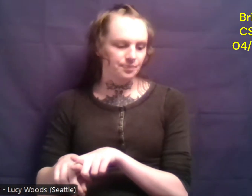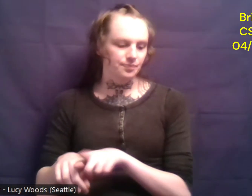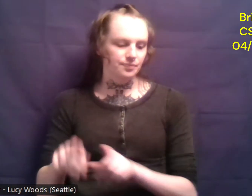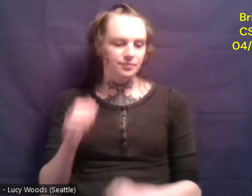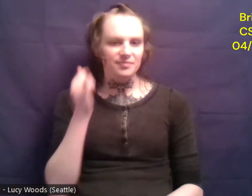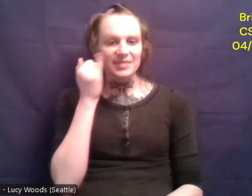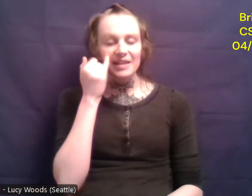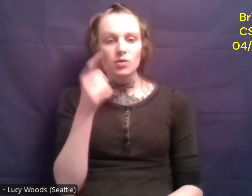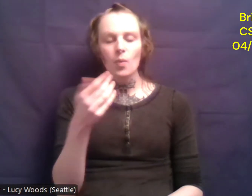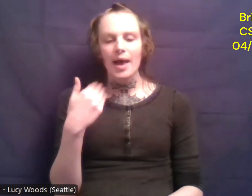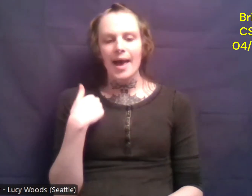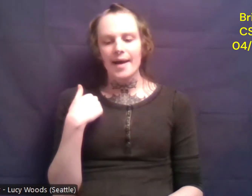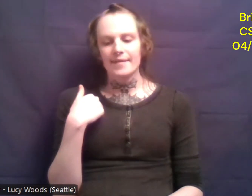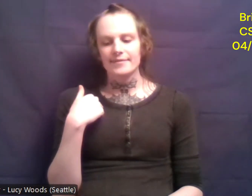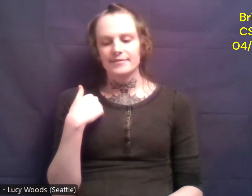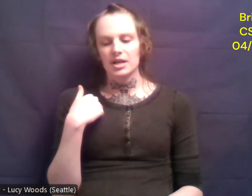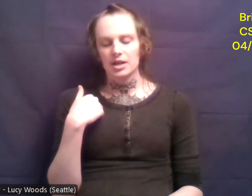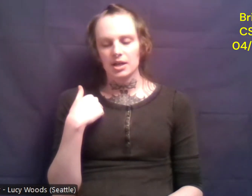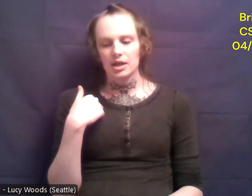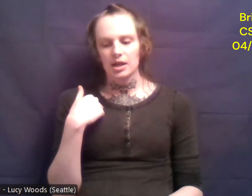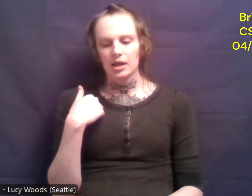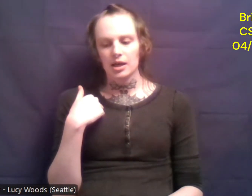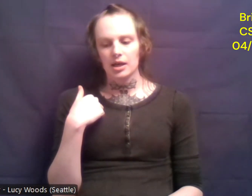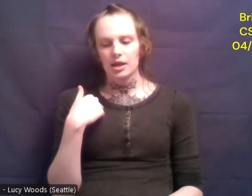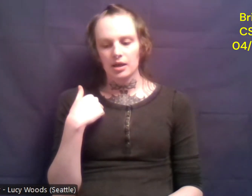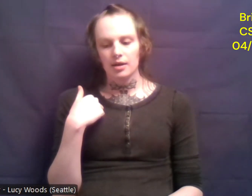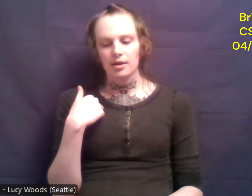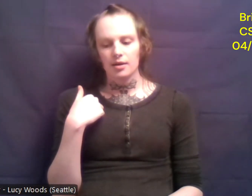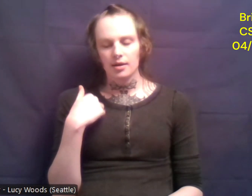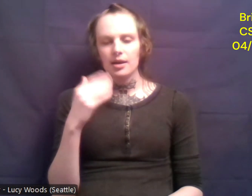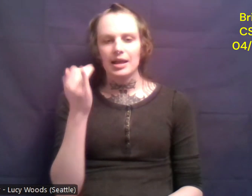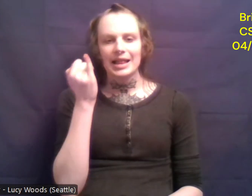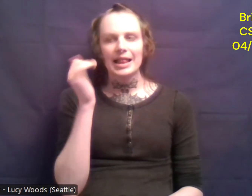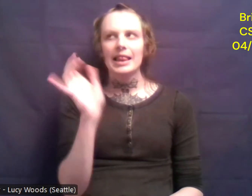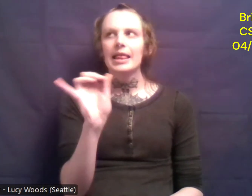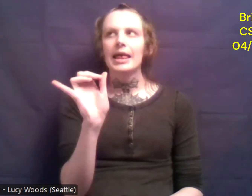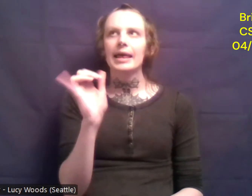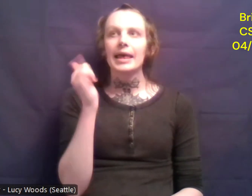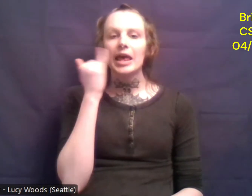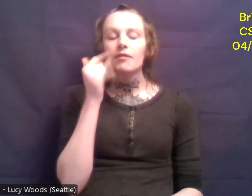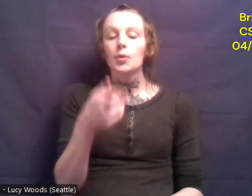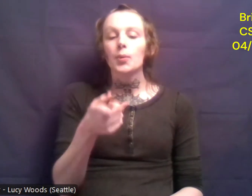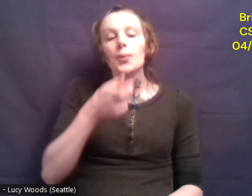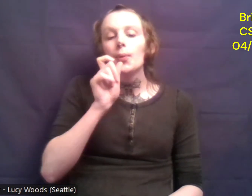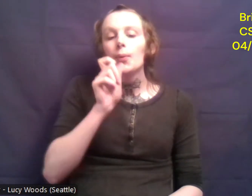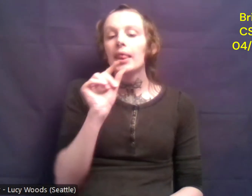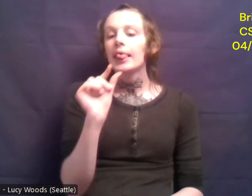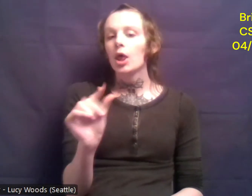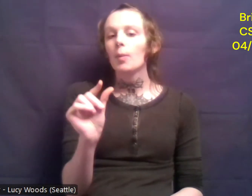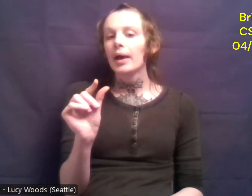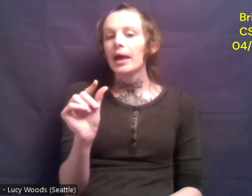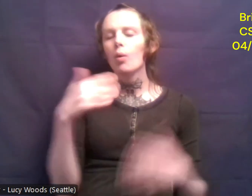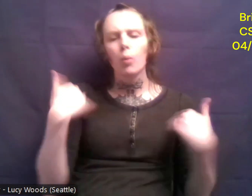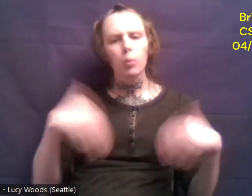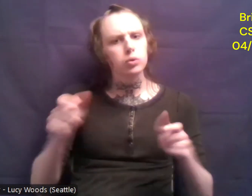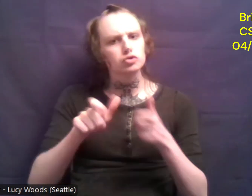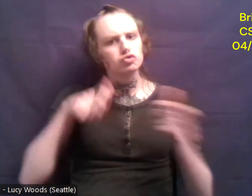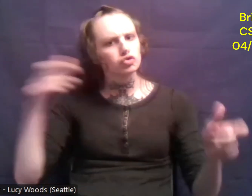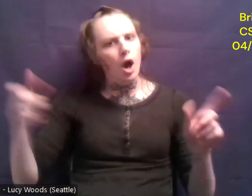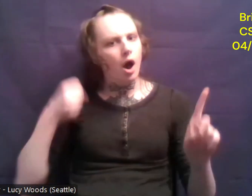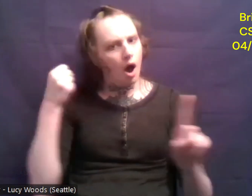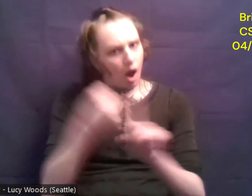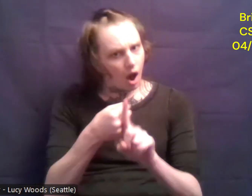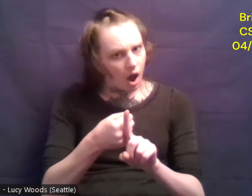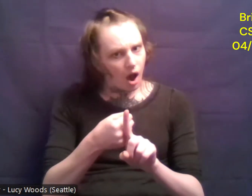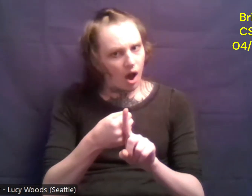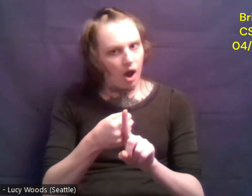tolerance, but it affects you greatly. So like a little bit can really affect you, and that would happen to me. And